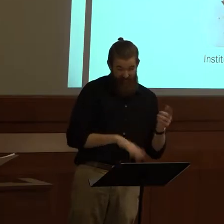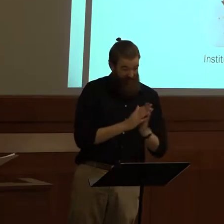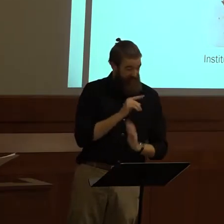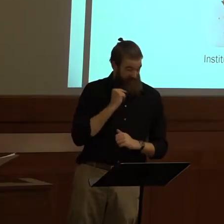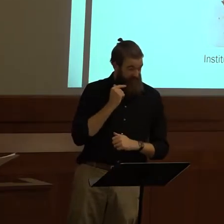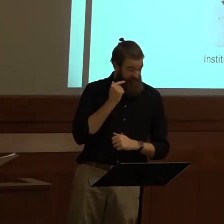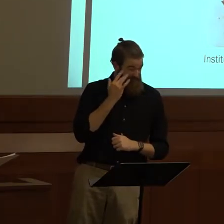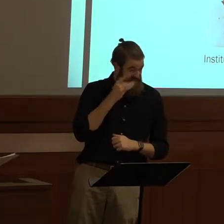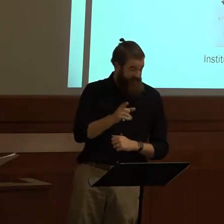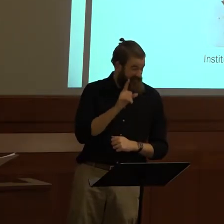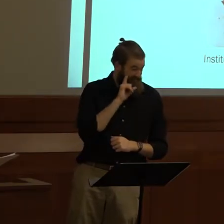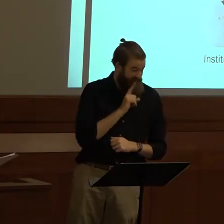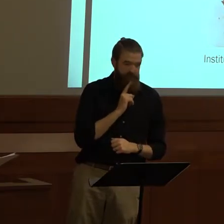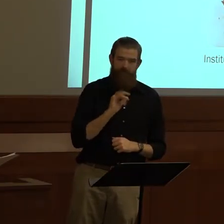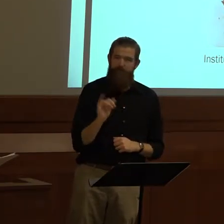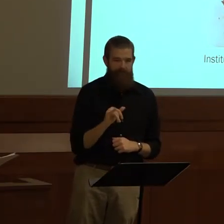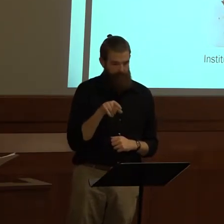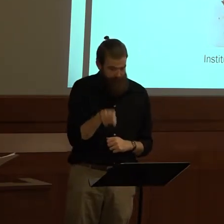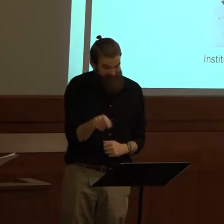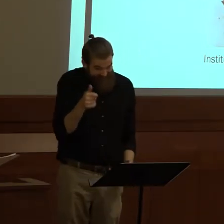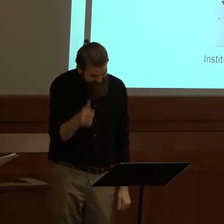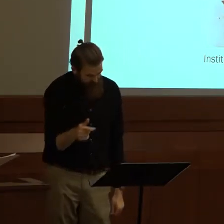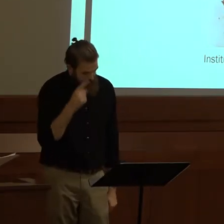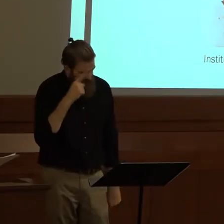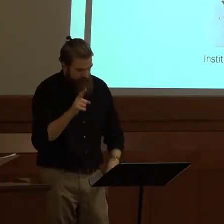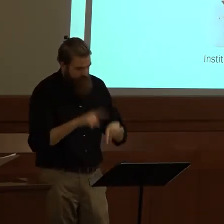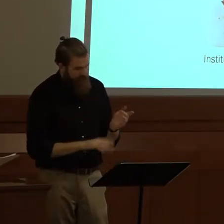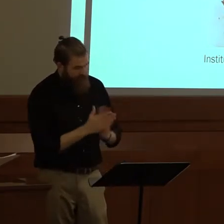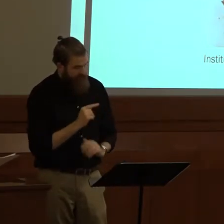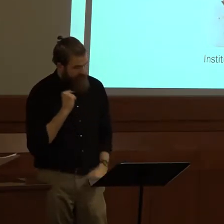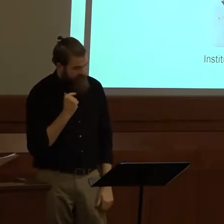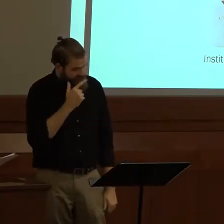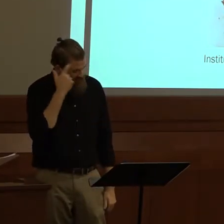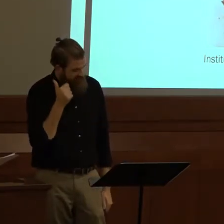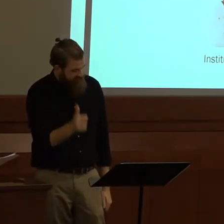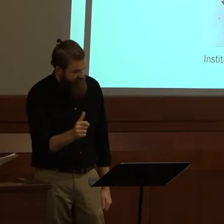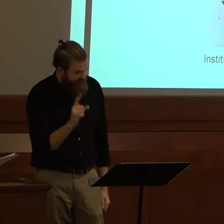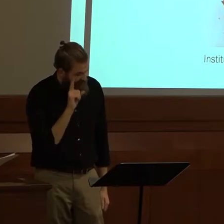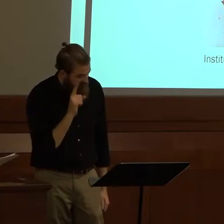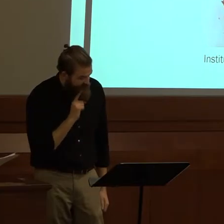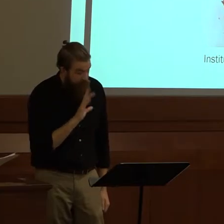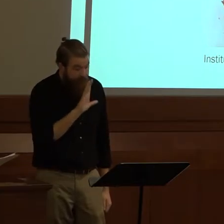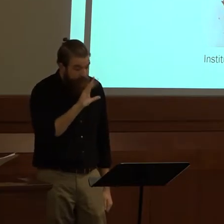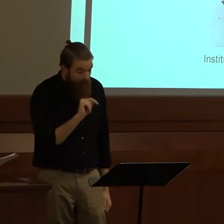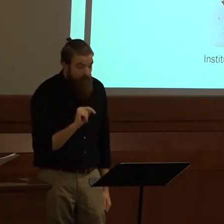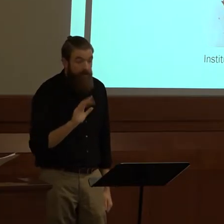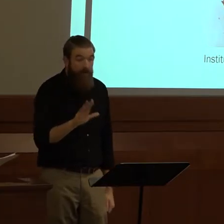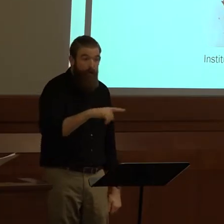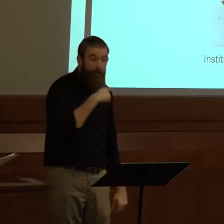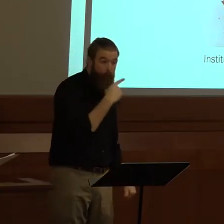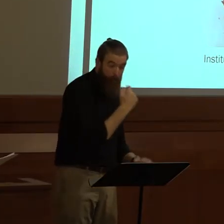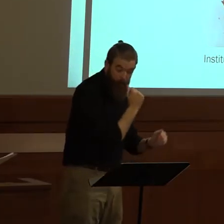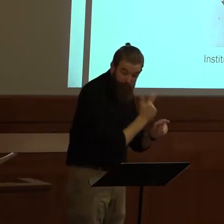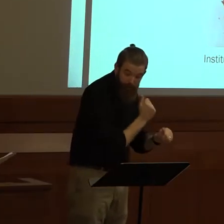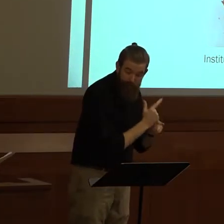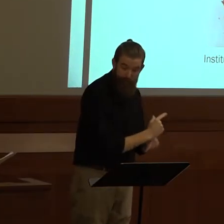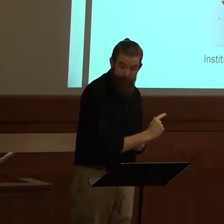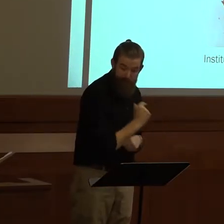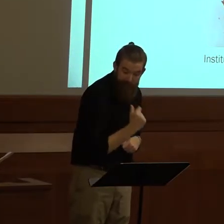Spirit. Then he endured many years, arduous years, of speech training, French and Latin language